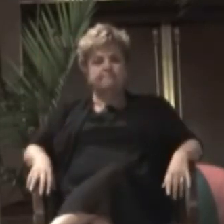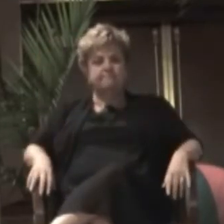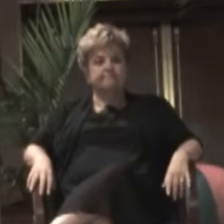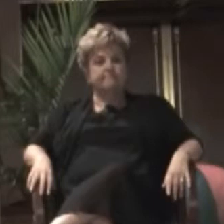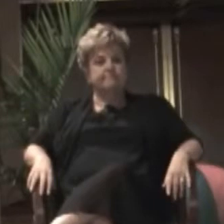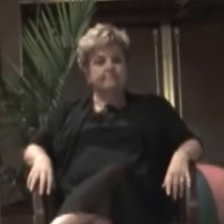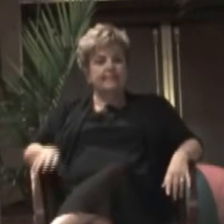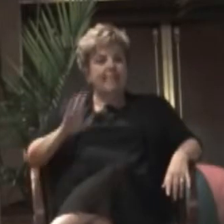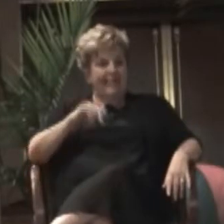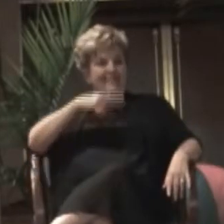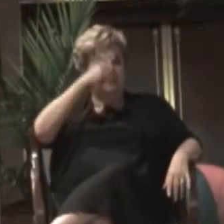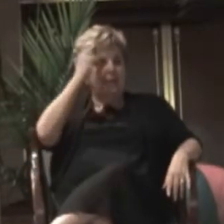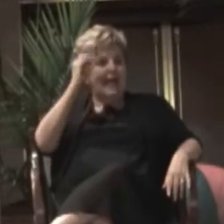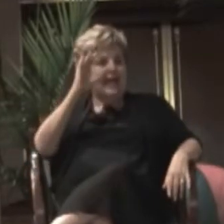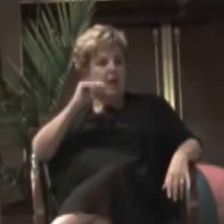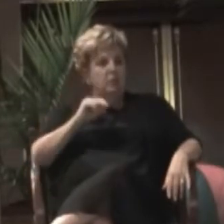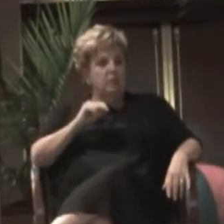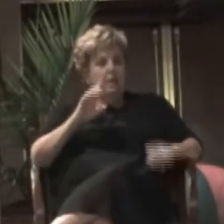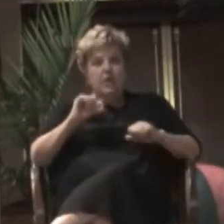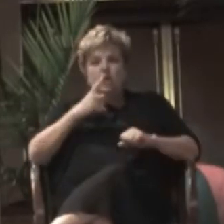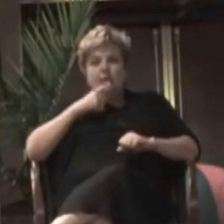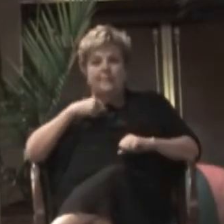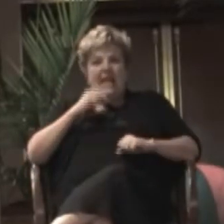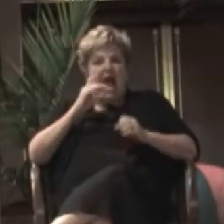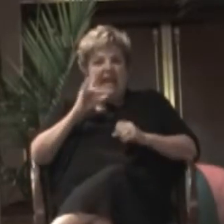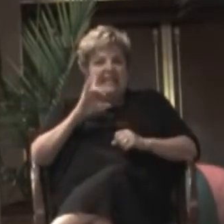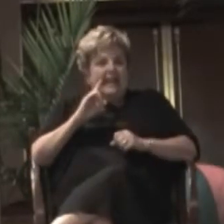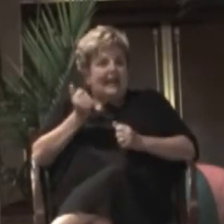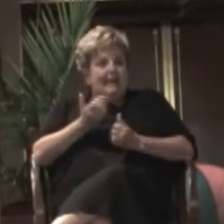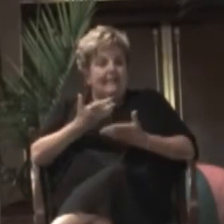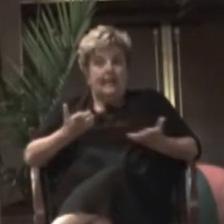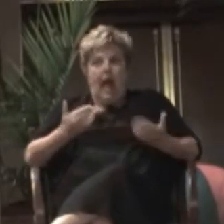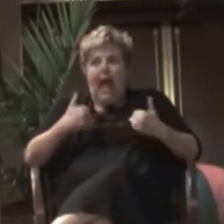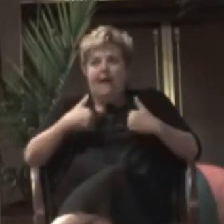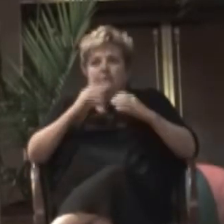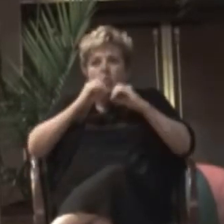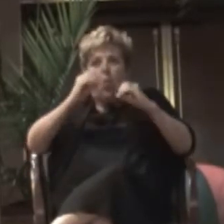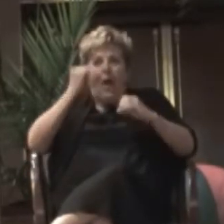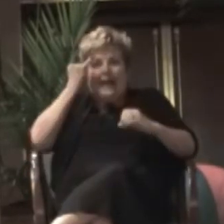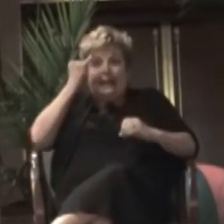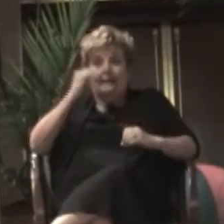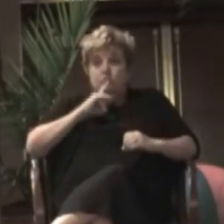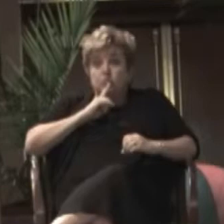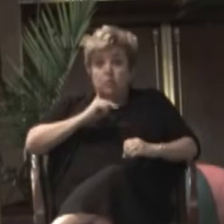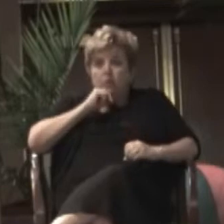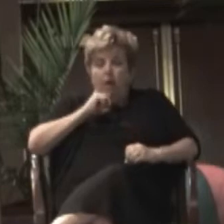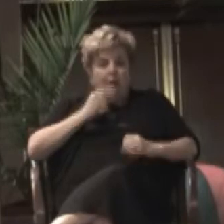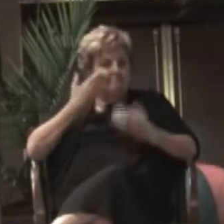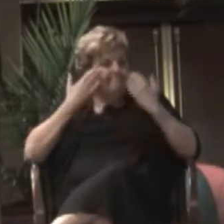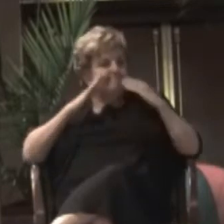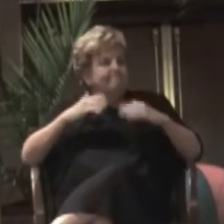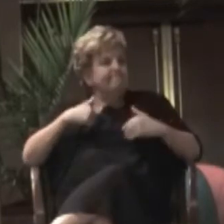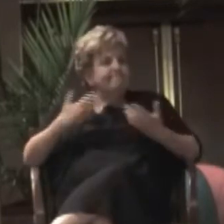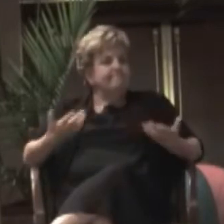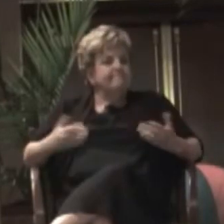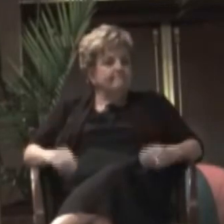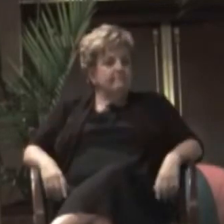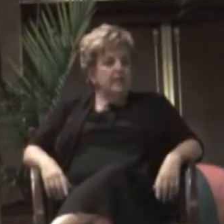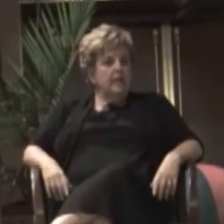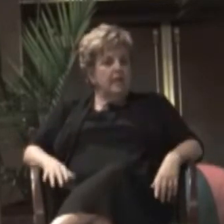anything, and I would have had no defense, neither would you, if you had them. Nobody would. And so that's exactly what it was. And I